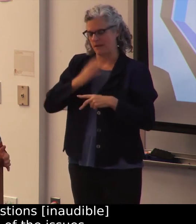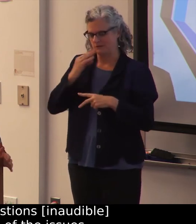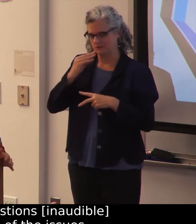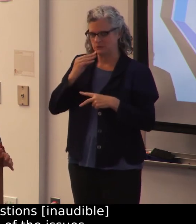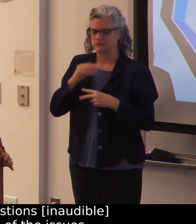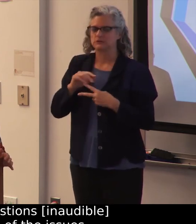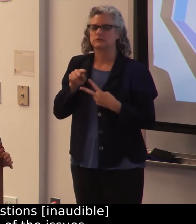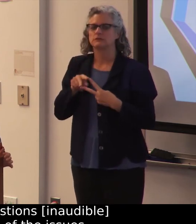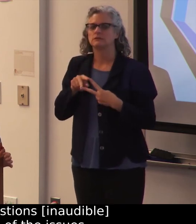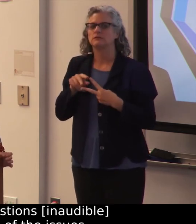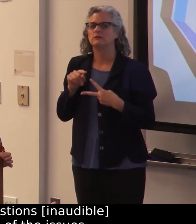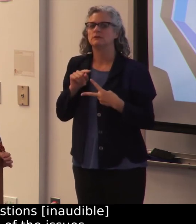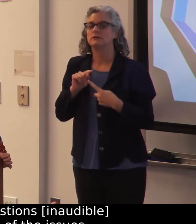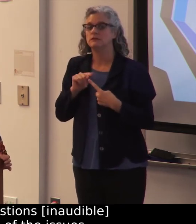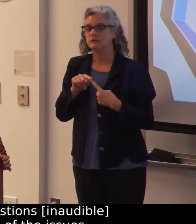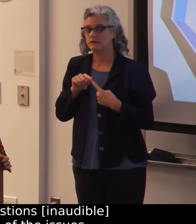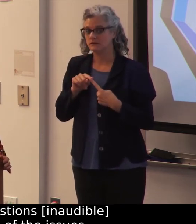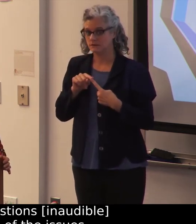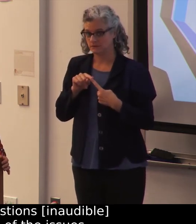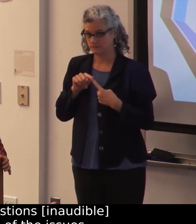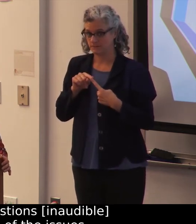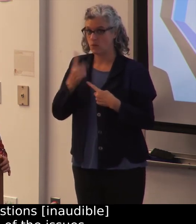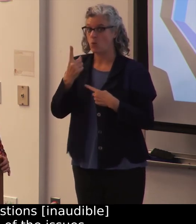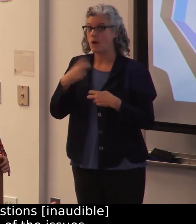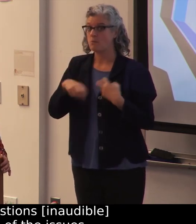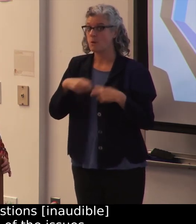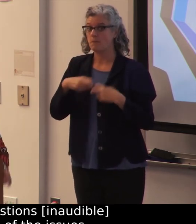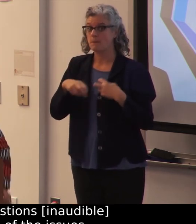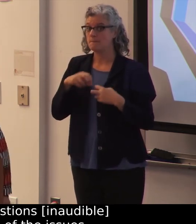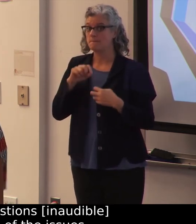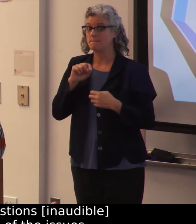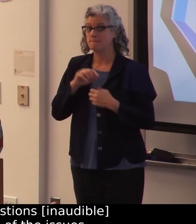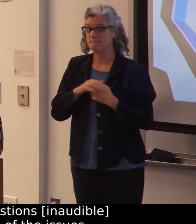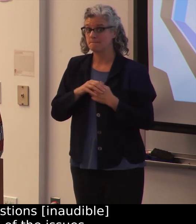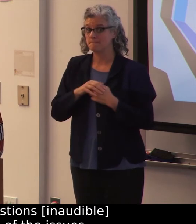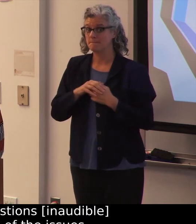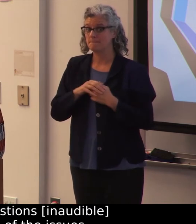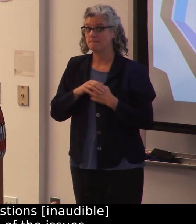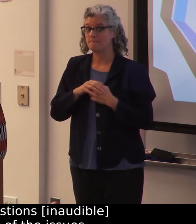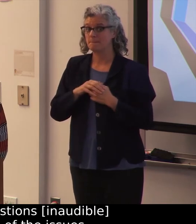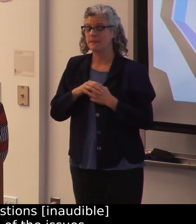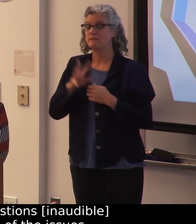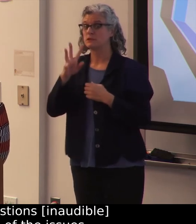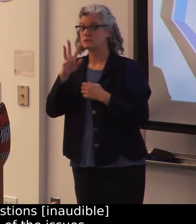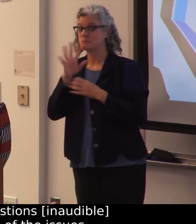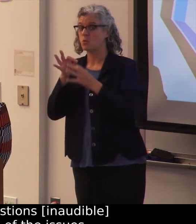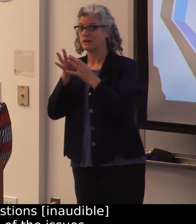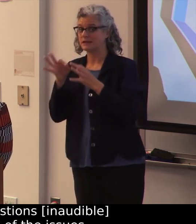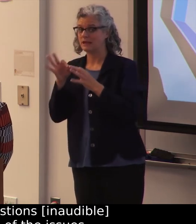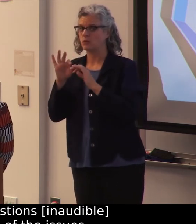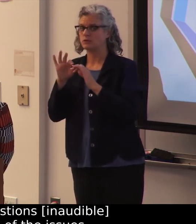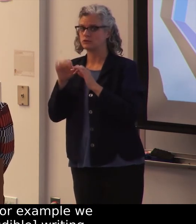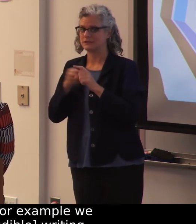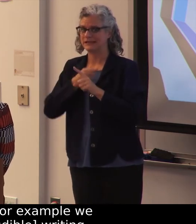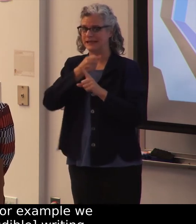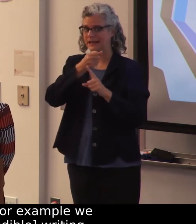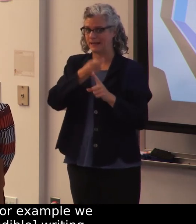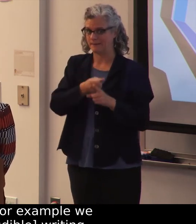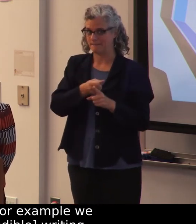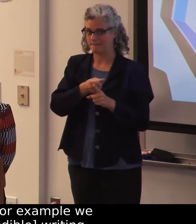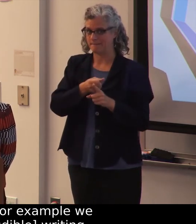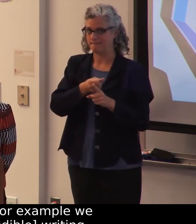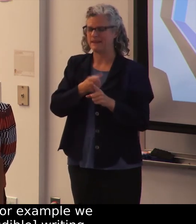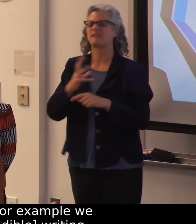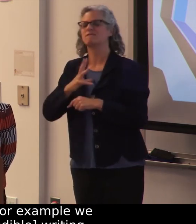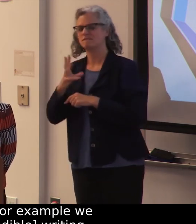experience. So one of the issues is the impact of spoken language in the